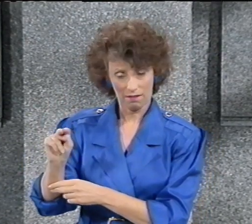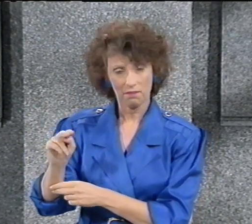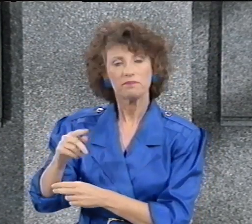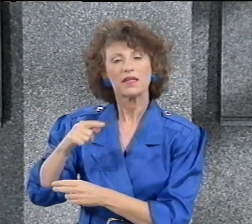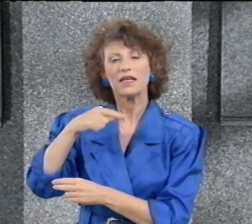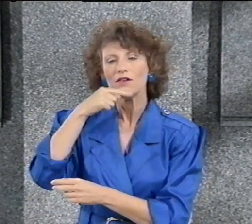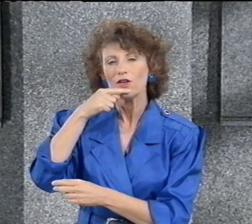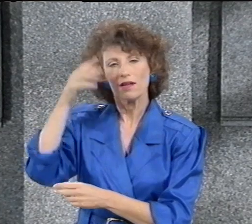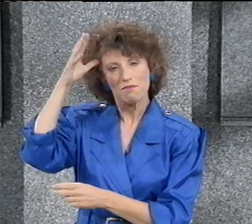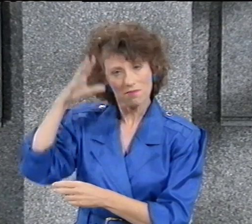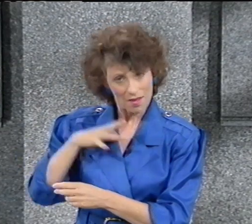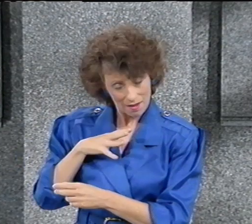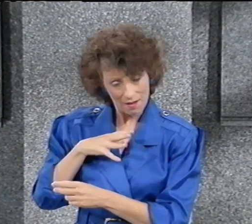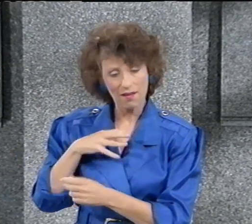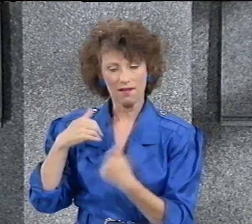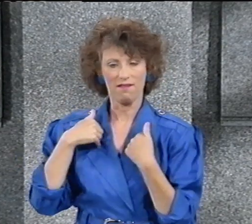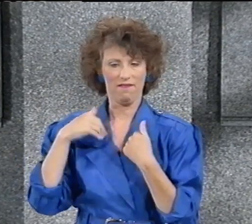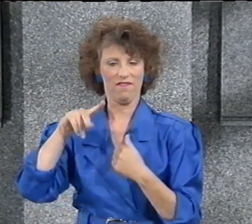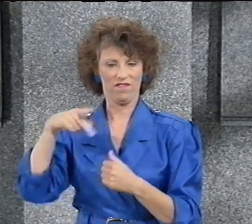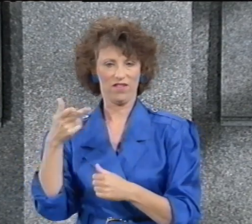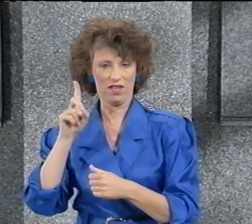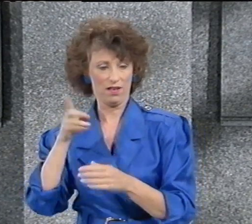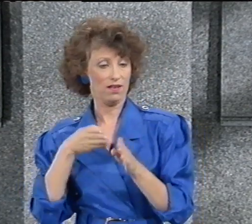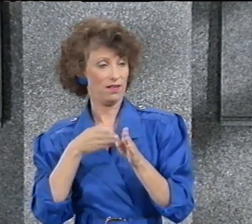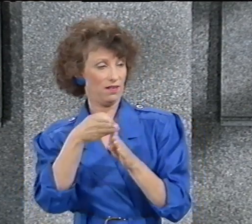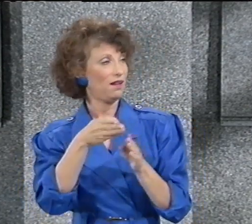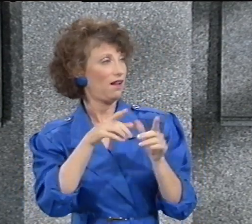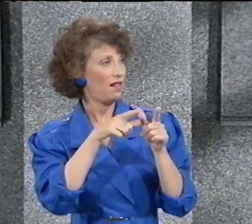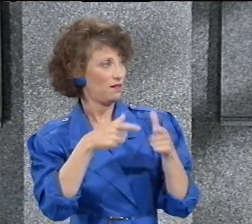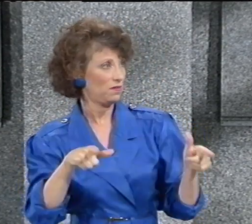on American Sign Language for his dissertation.